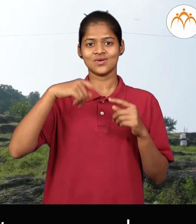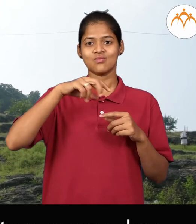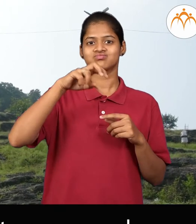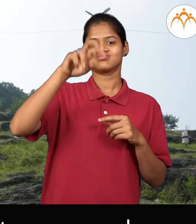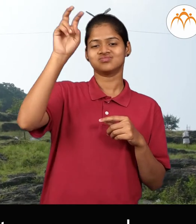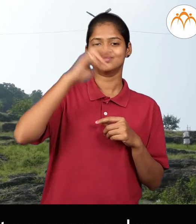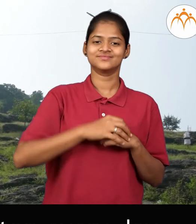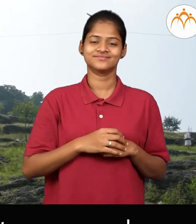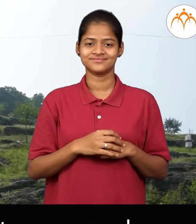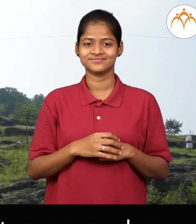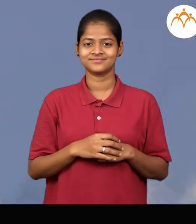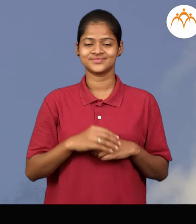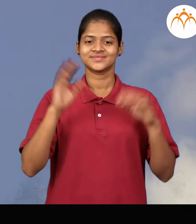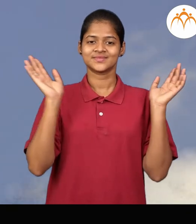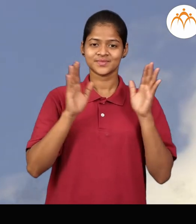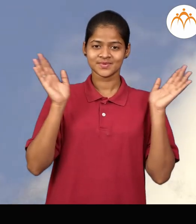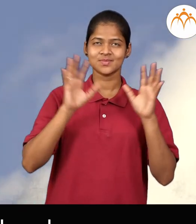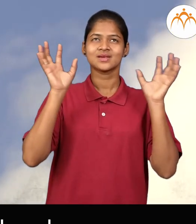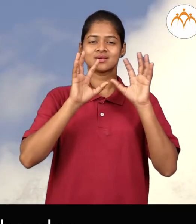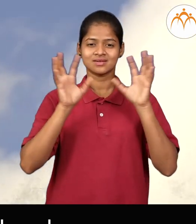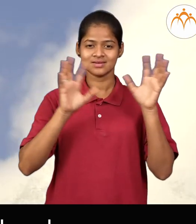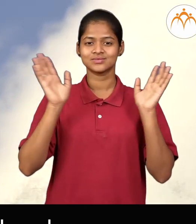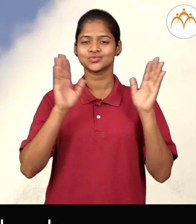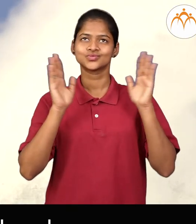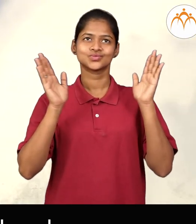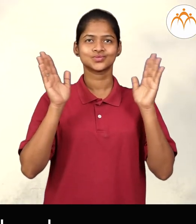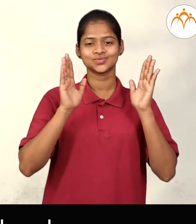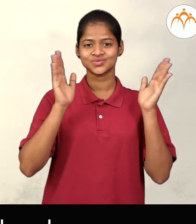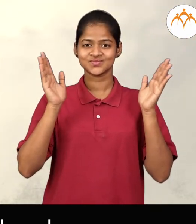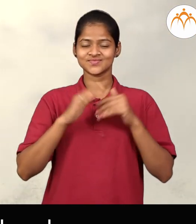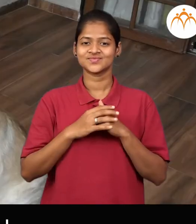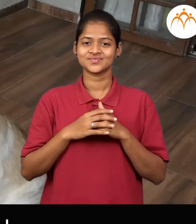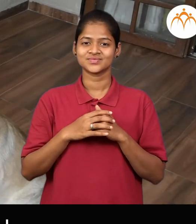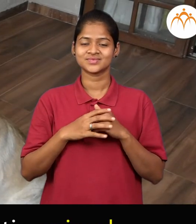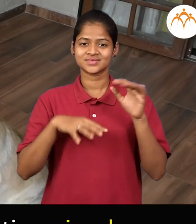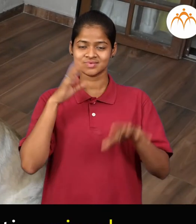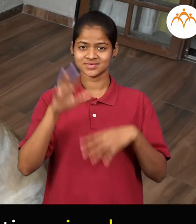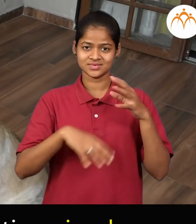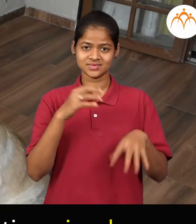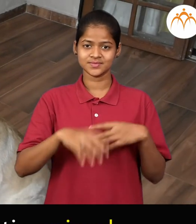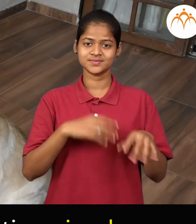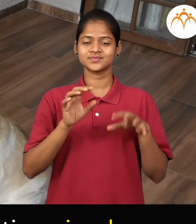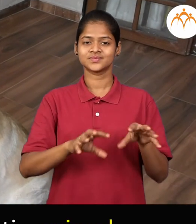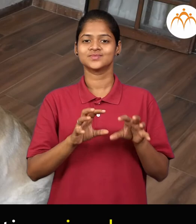every day. Birds. Birds fly in the sky. Animal. Dog is a domestic